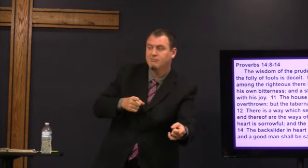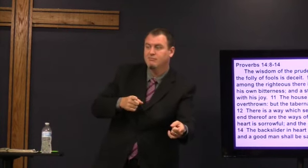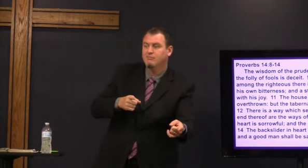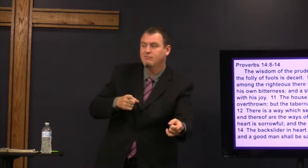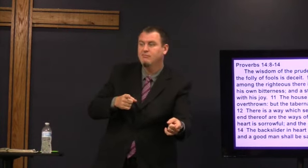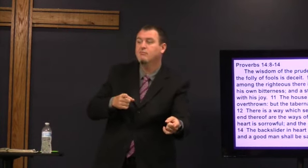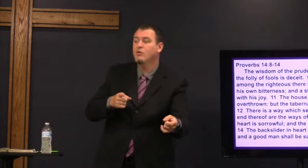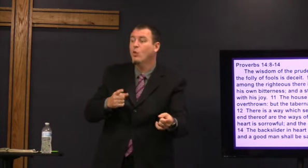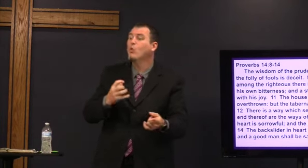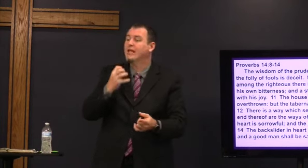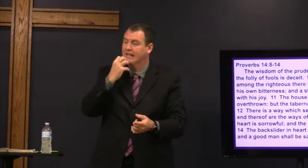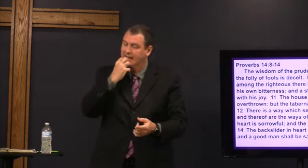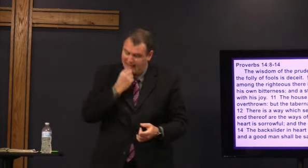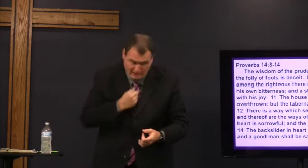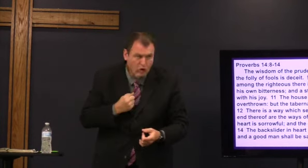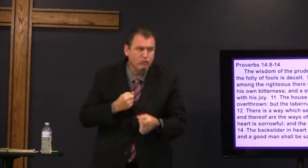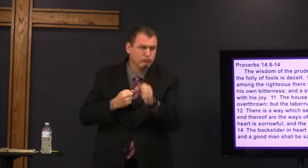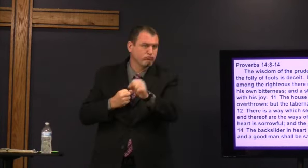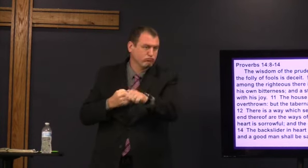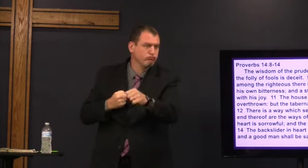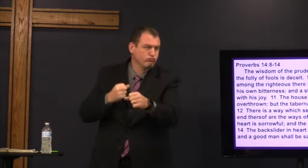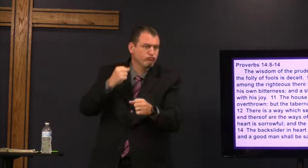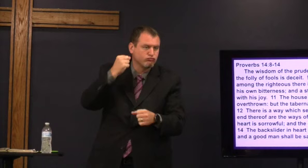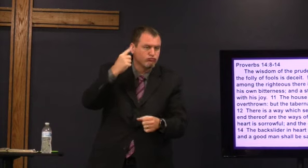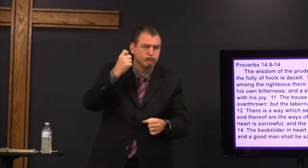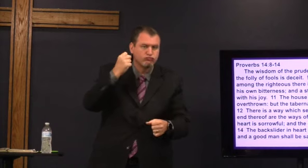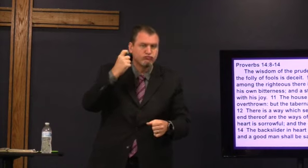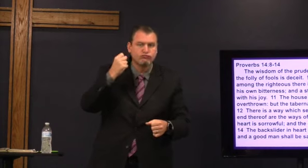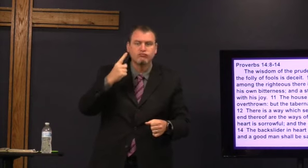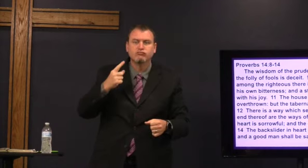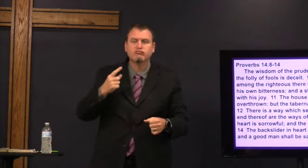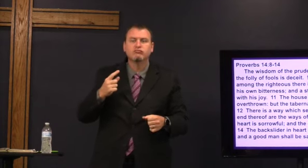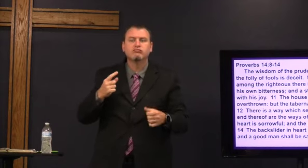Who's lost their husband before and understands what the world is going